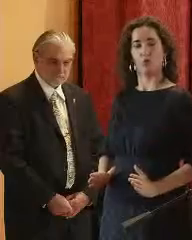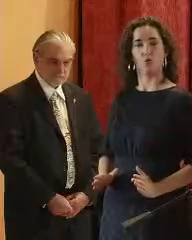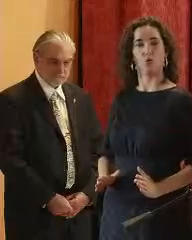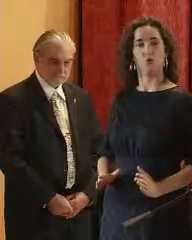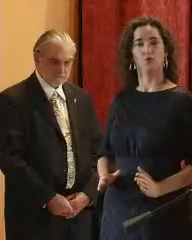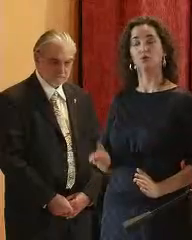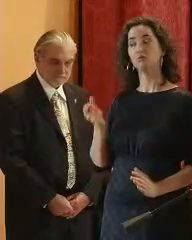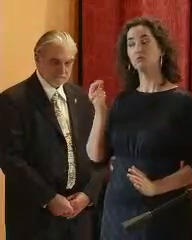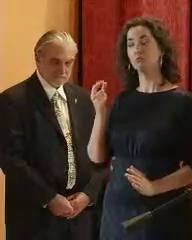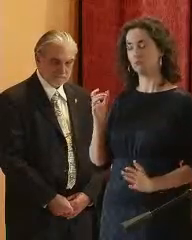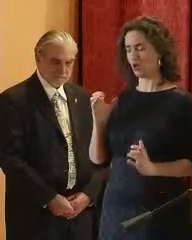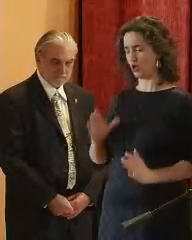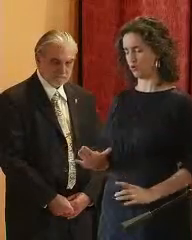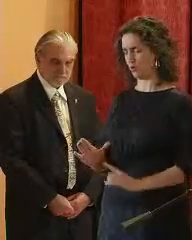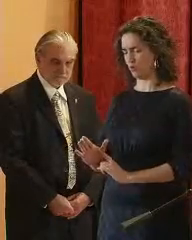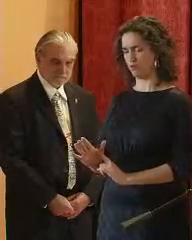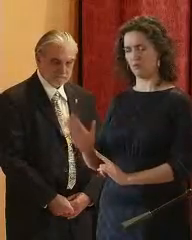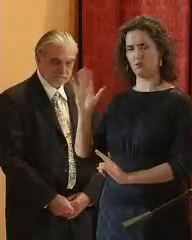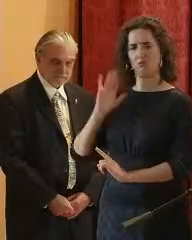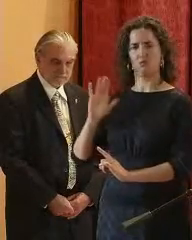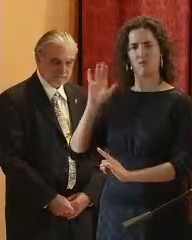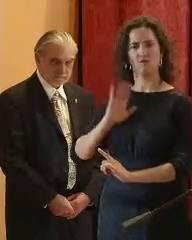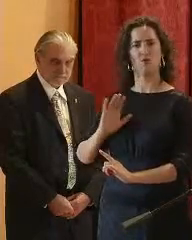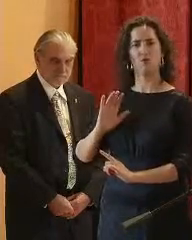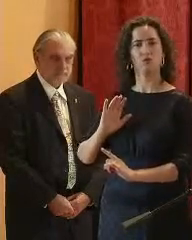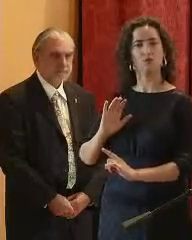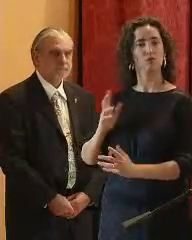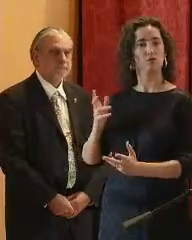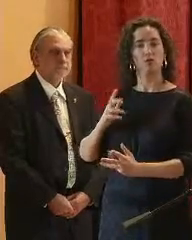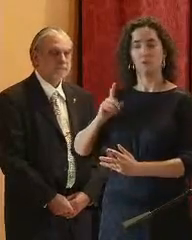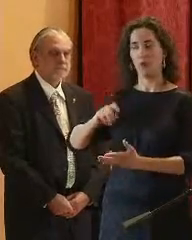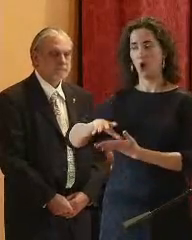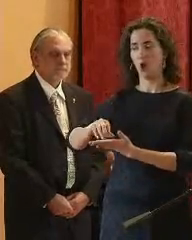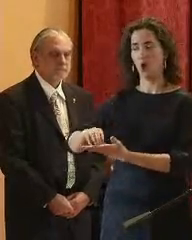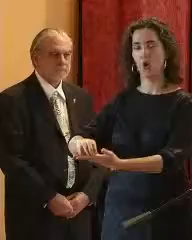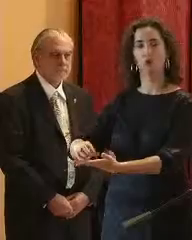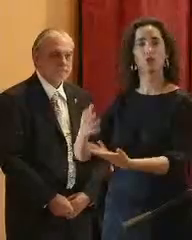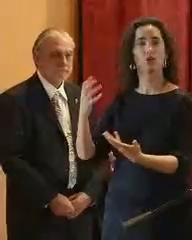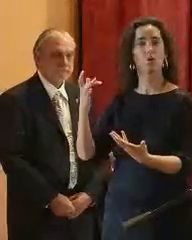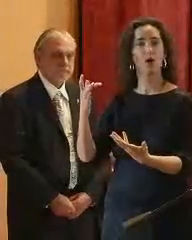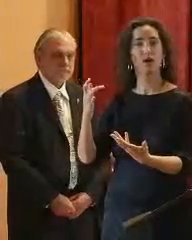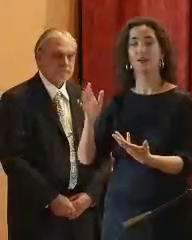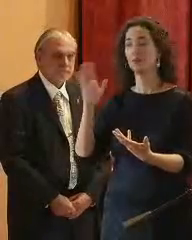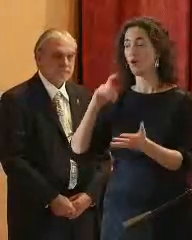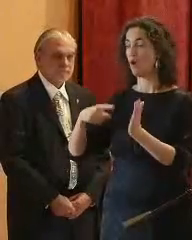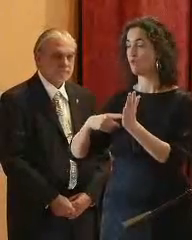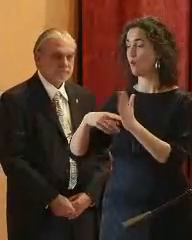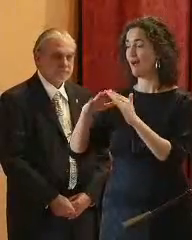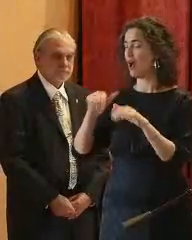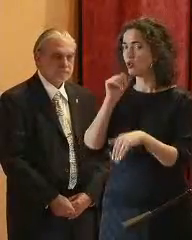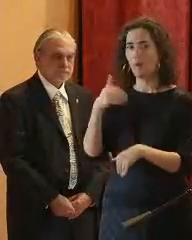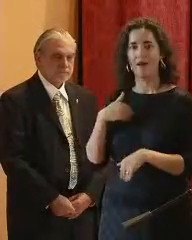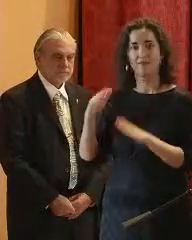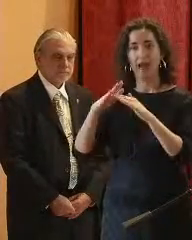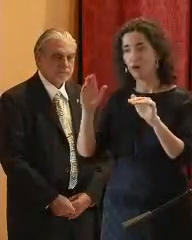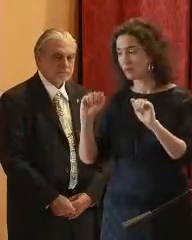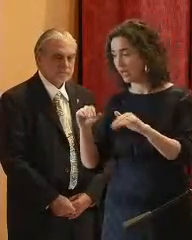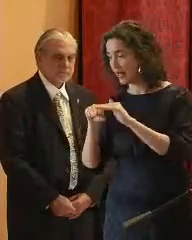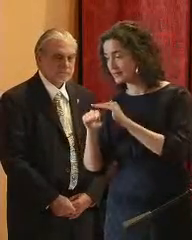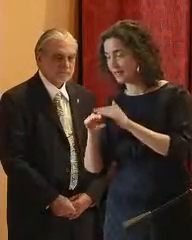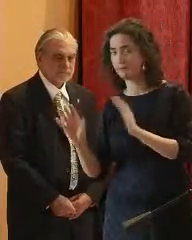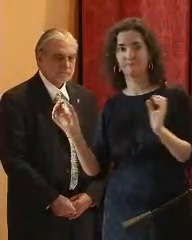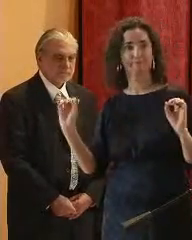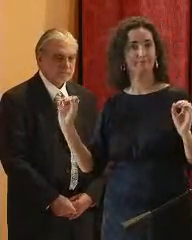And a consumer in those days was a learning process because we did not have affordable housing or accessible housing. We did